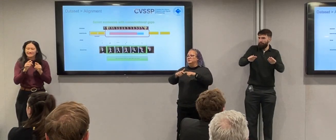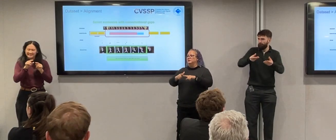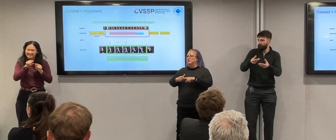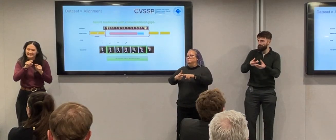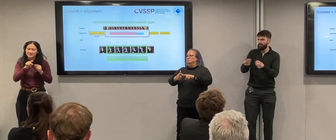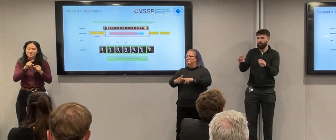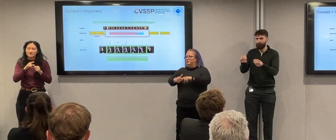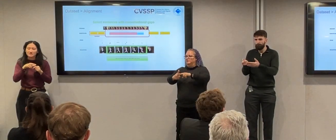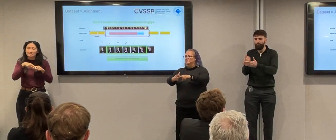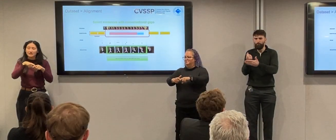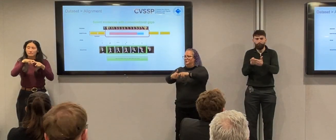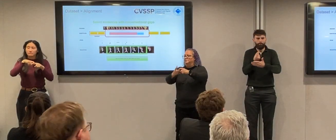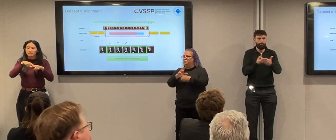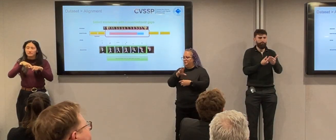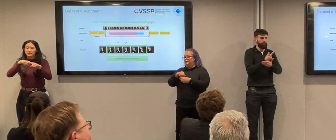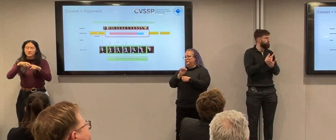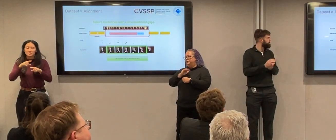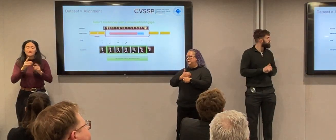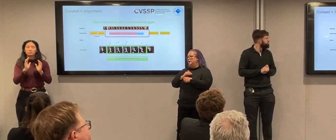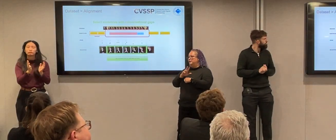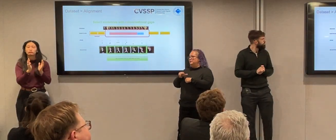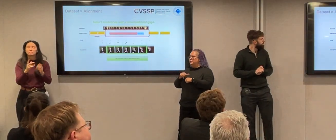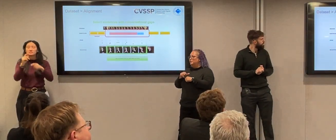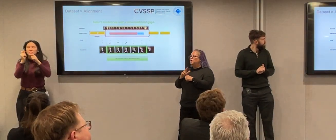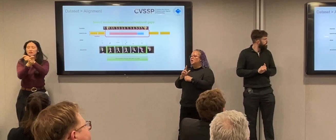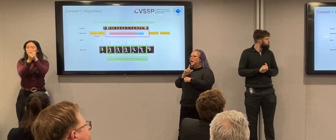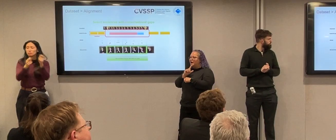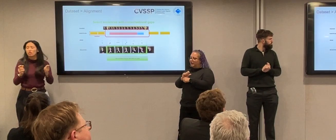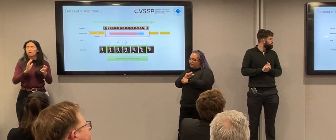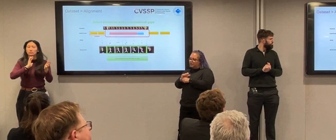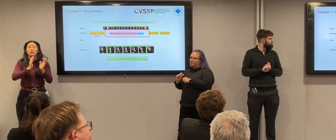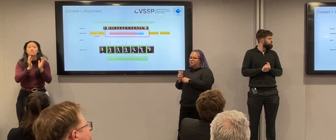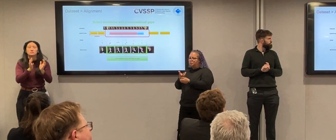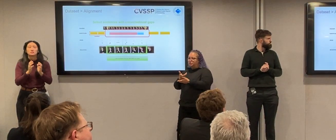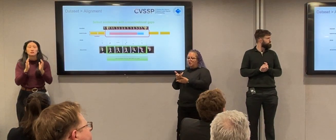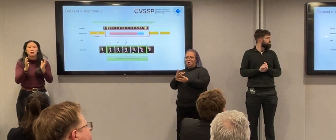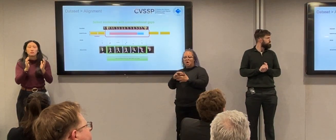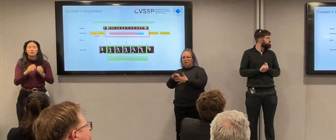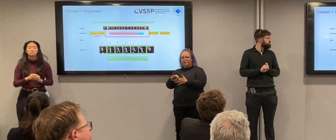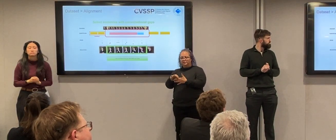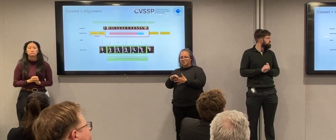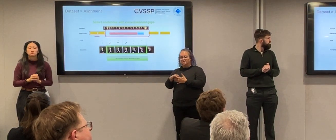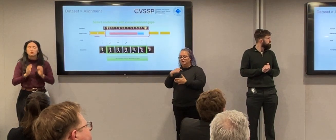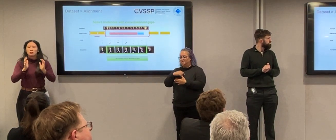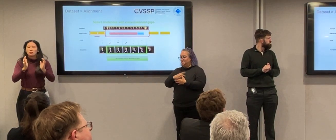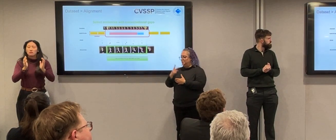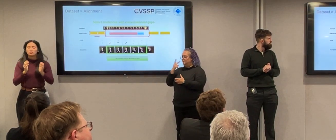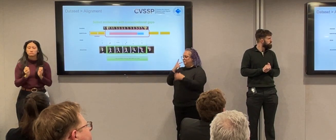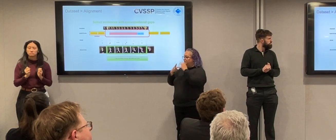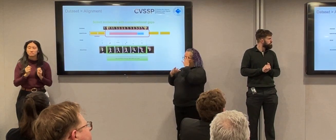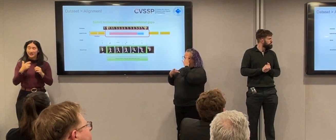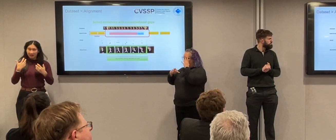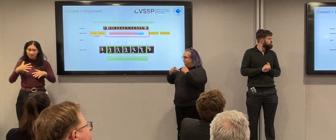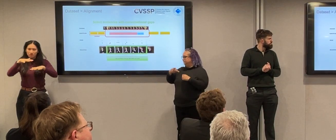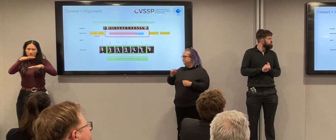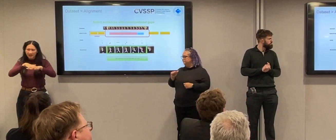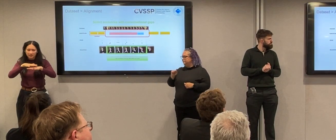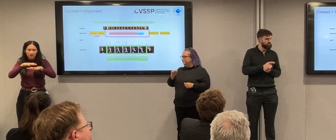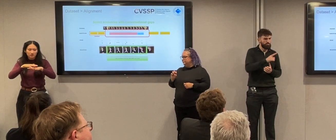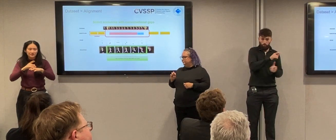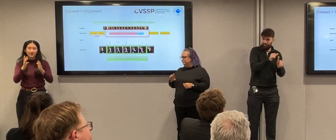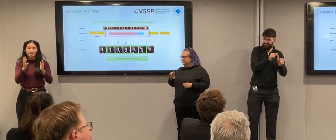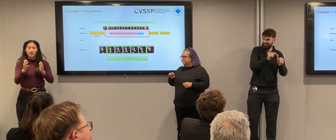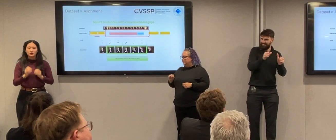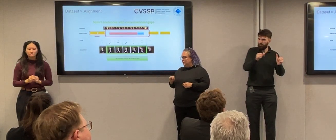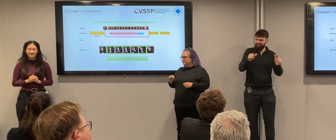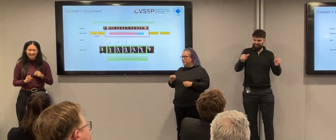the actual content, where we see a padding before and after the sequences.